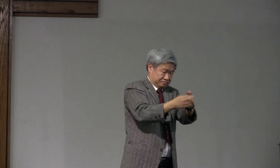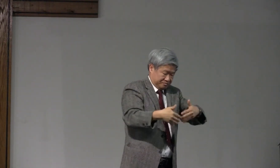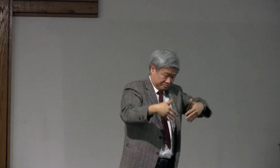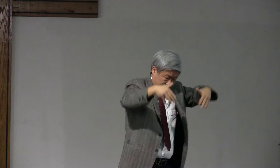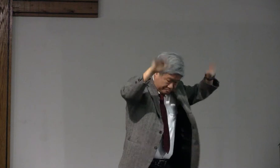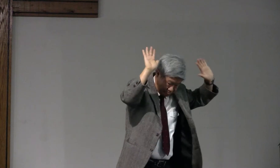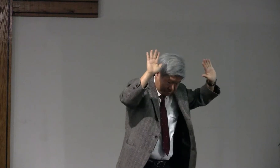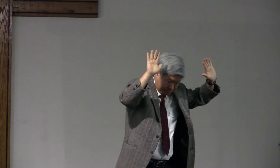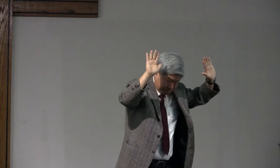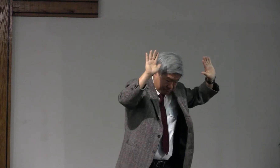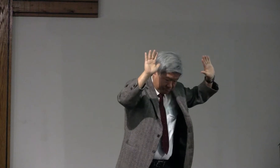until you